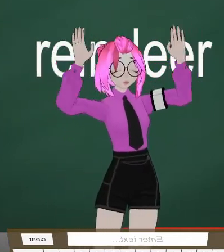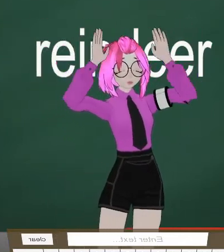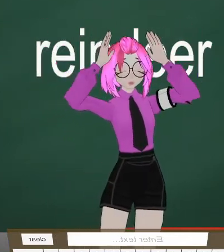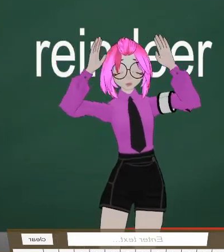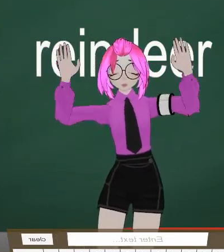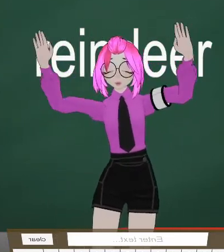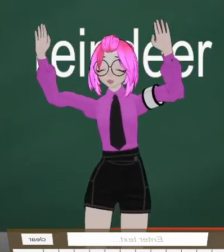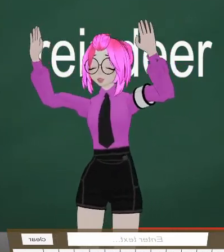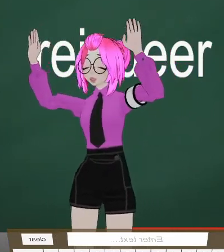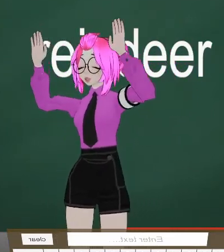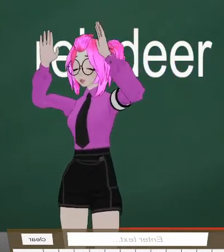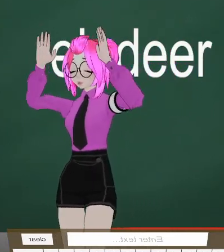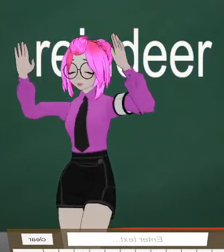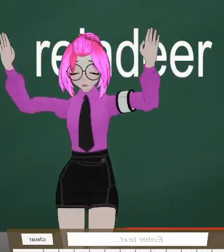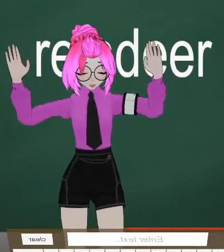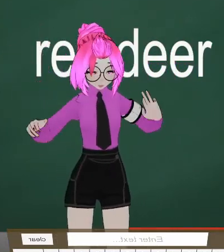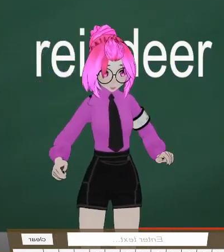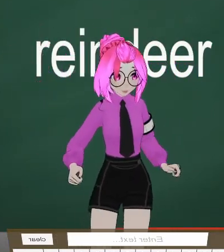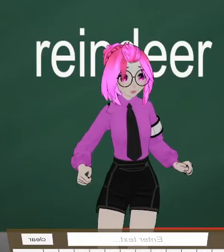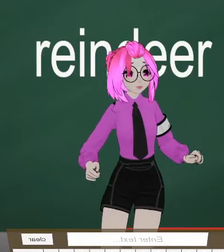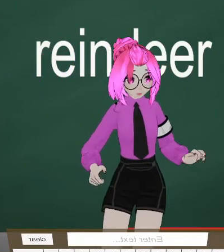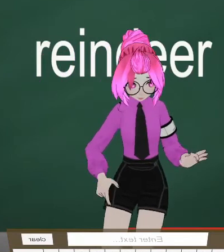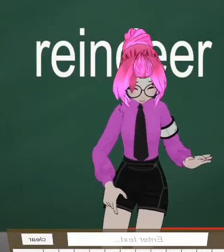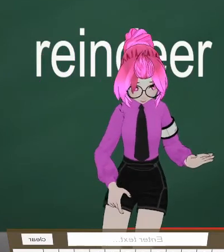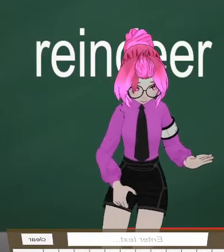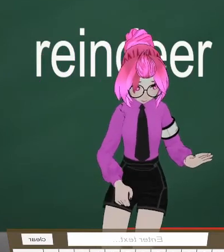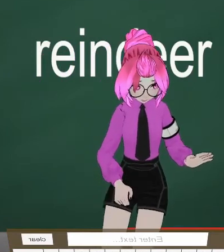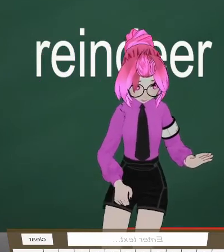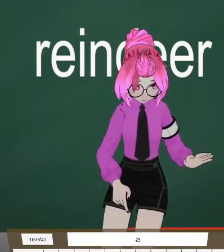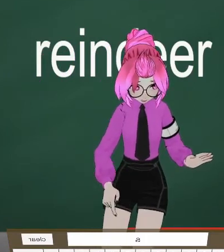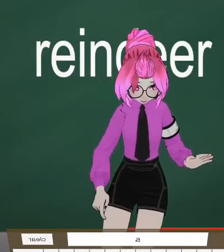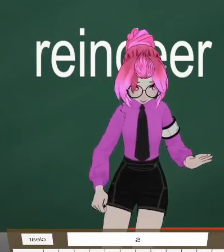whoo reindeer yep and then